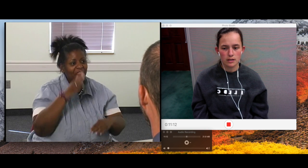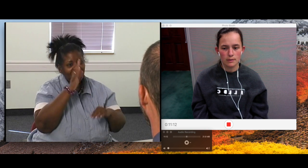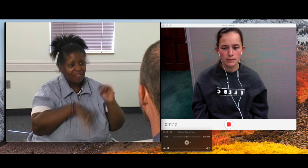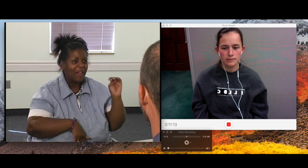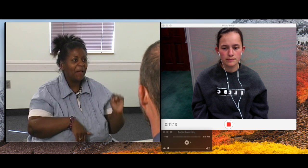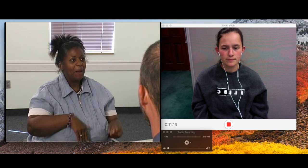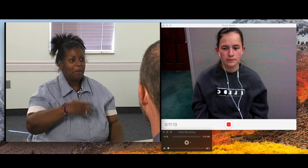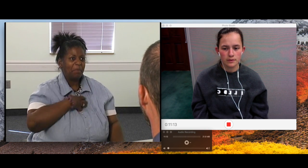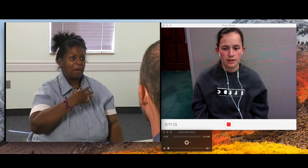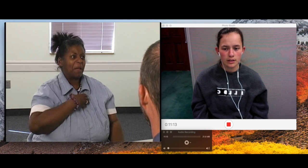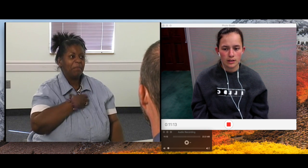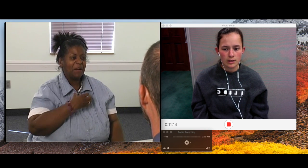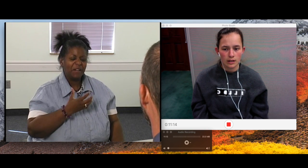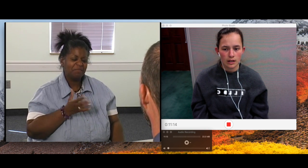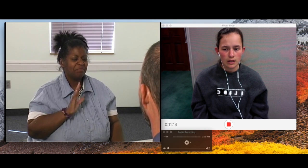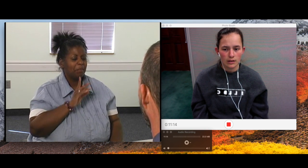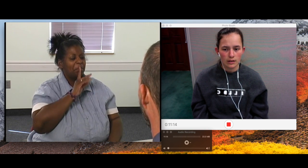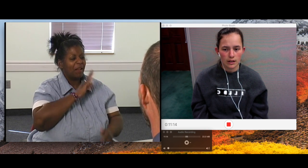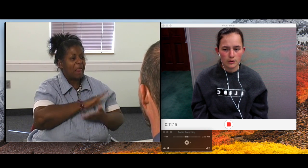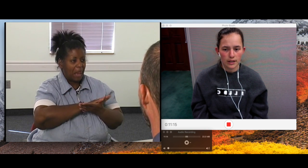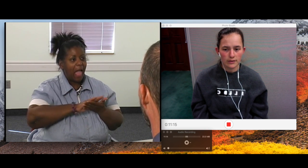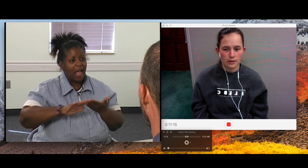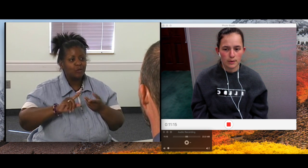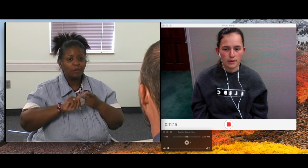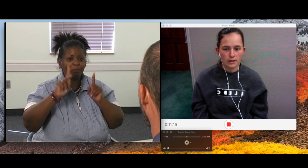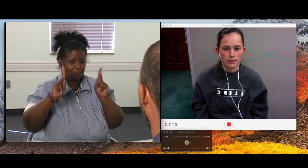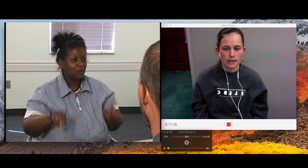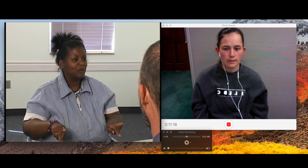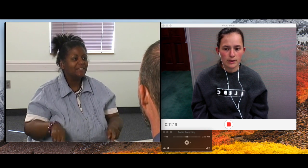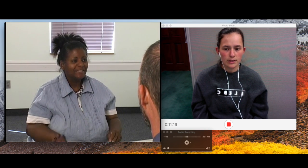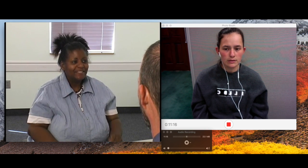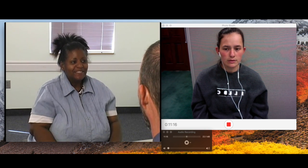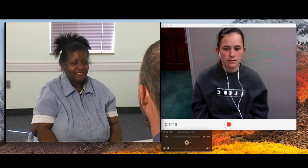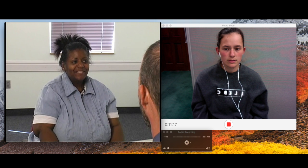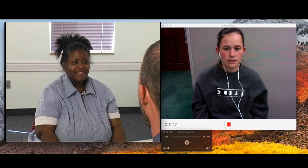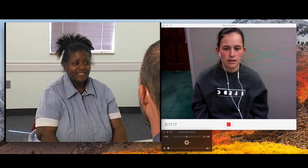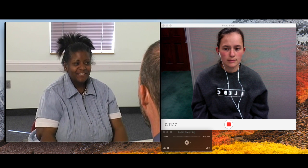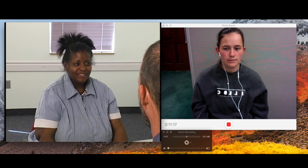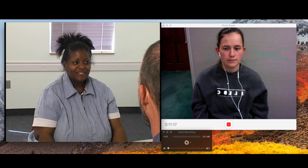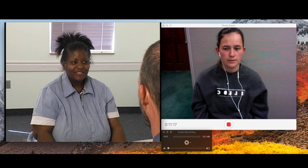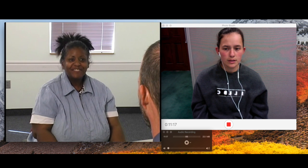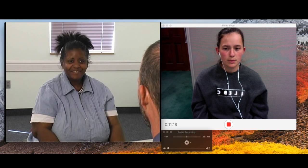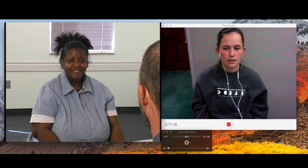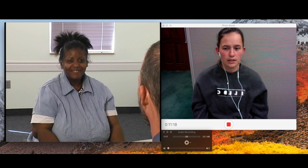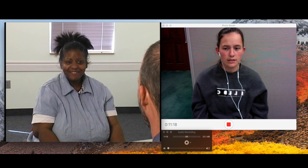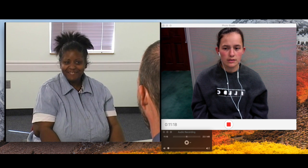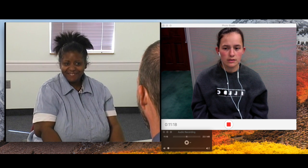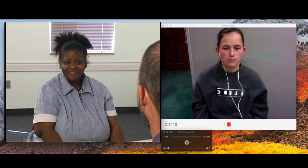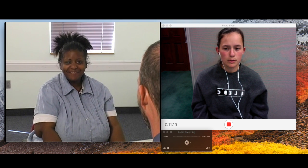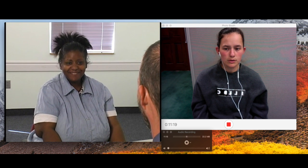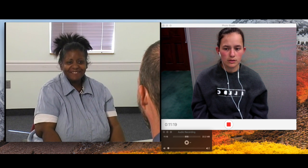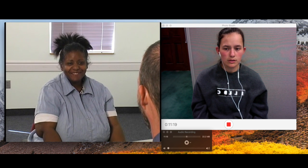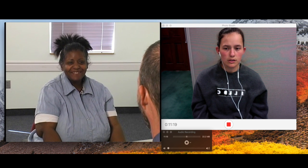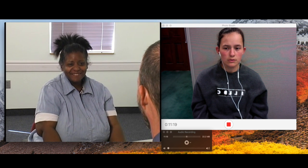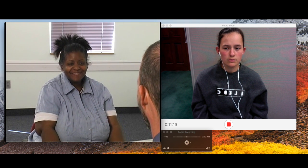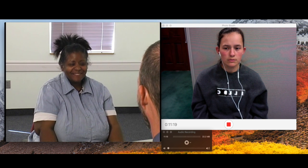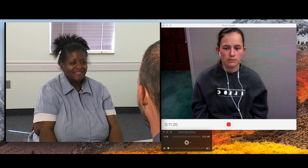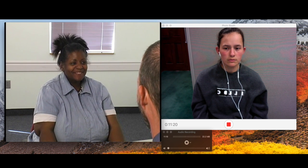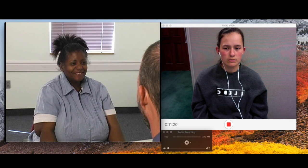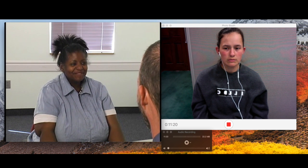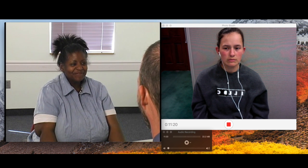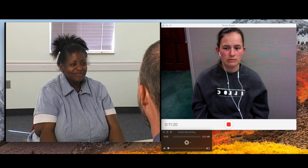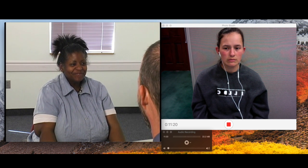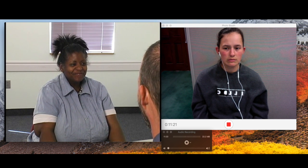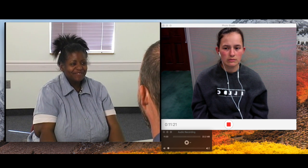happen. I don't really have a lot of people to complain about it. I'm a pretty nice person to know.